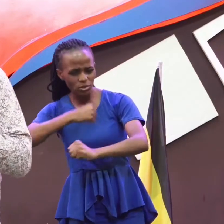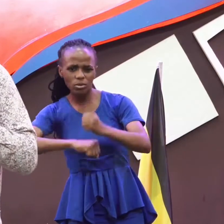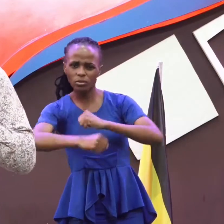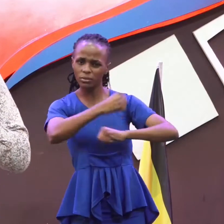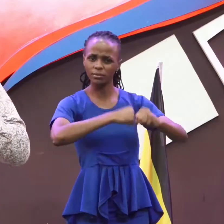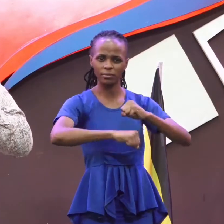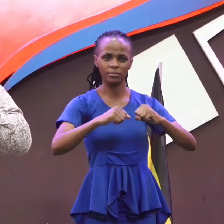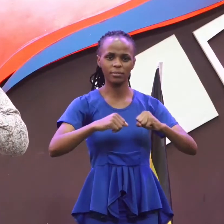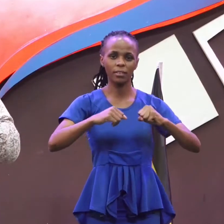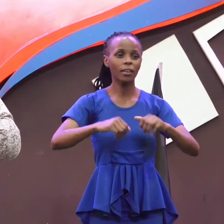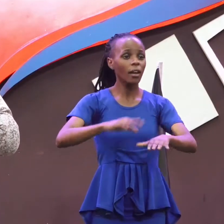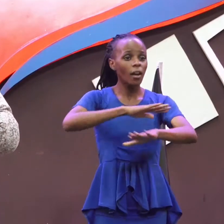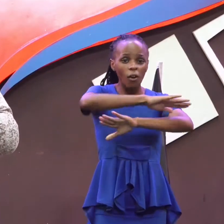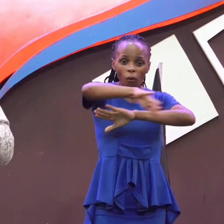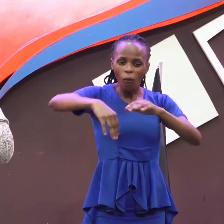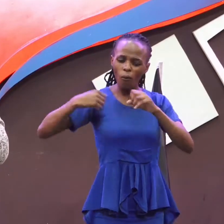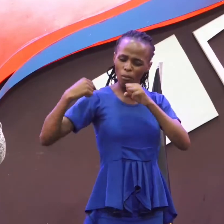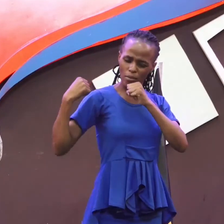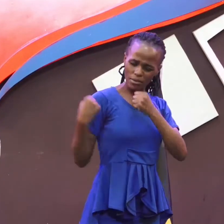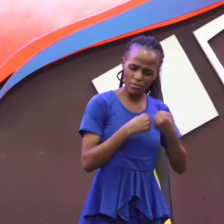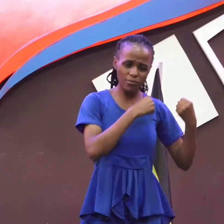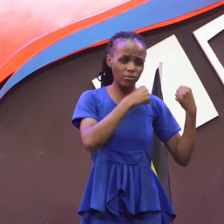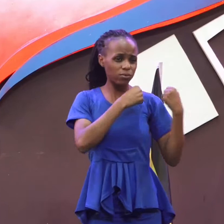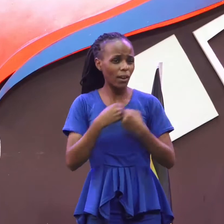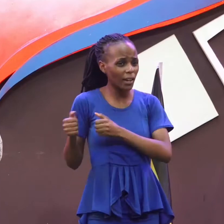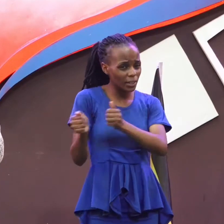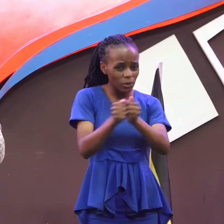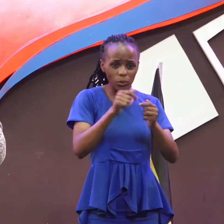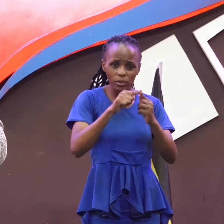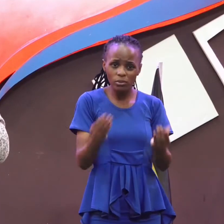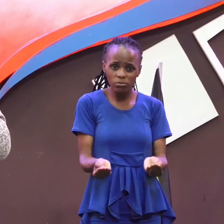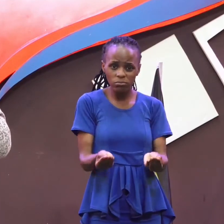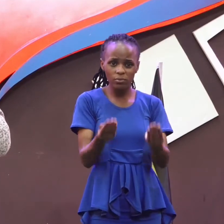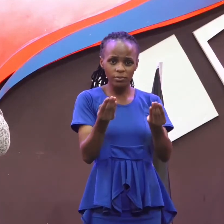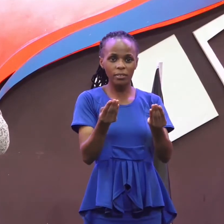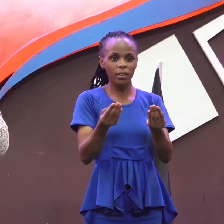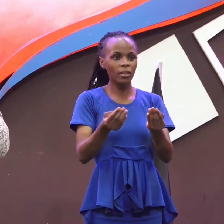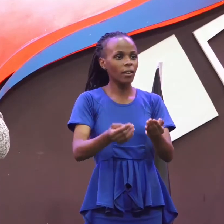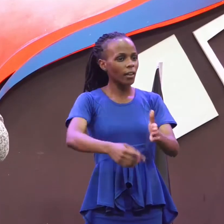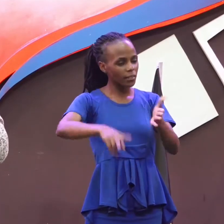actions. The things you struggle with,